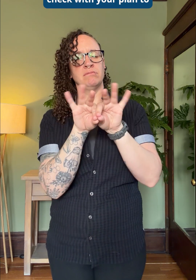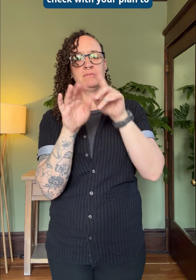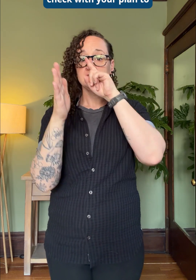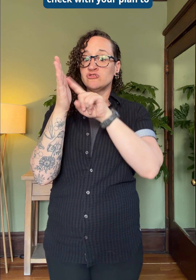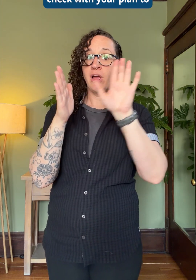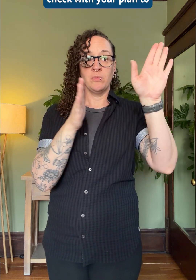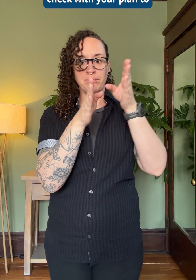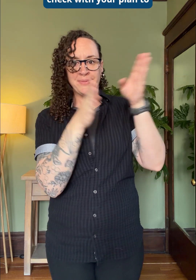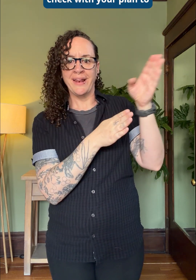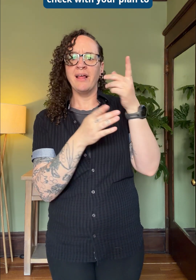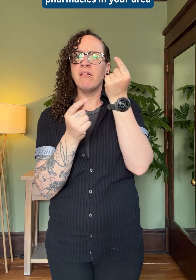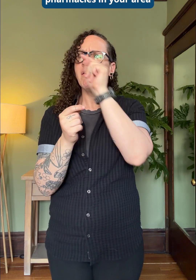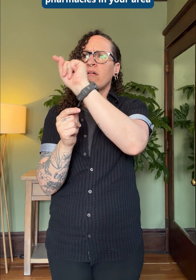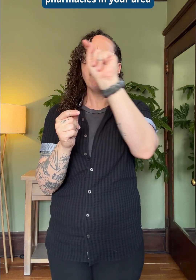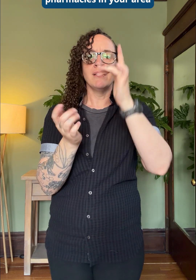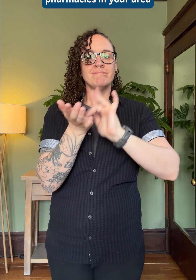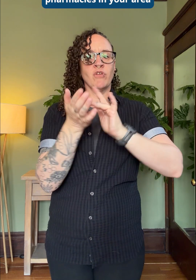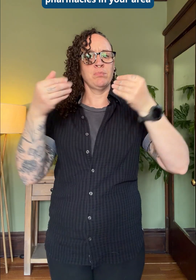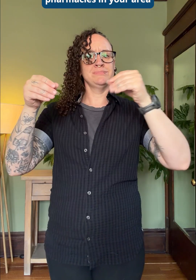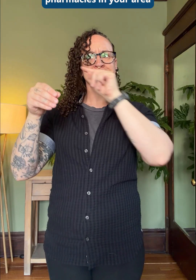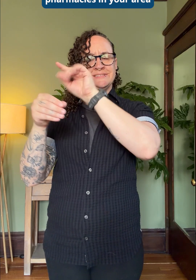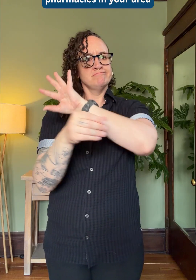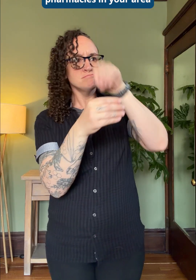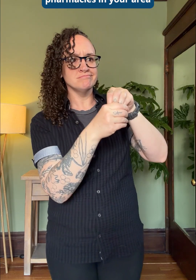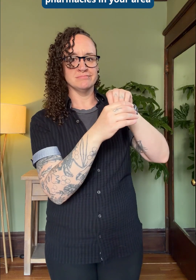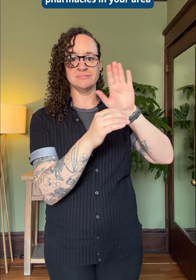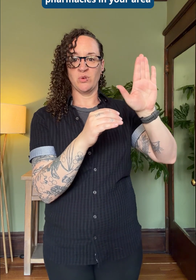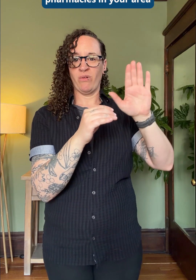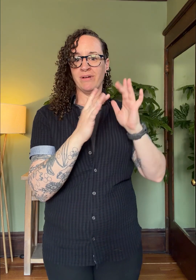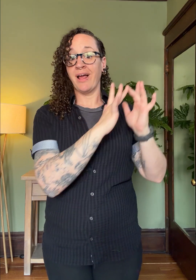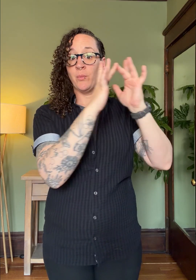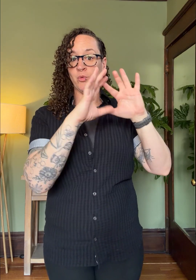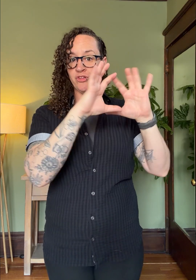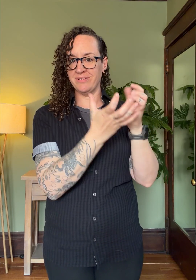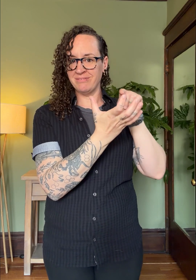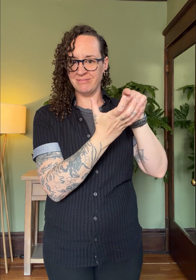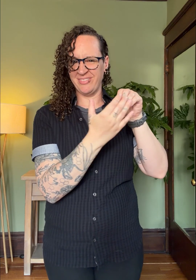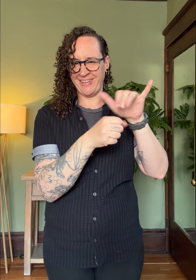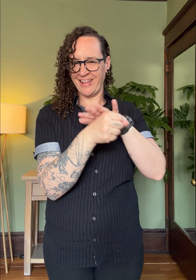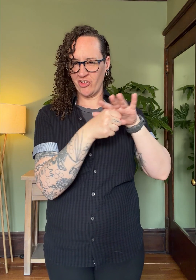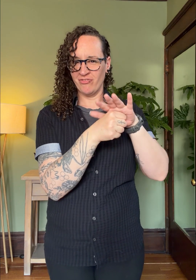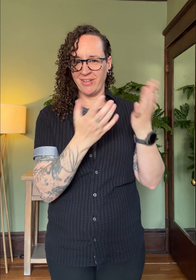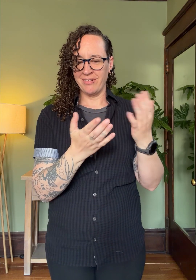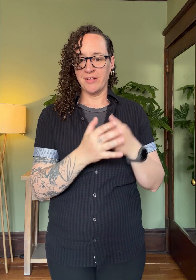If you have Part D, check with your plan to find out what pharmacies in your area are